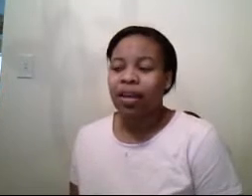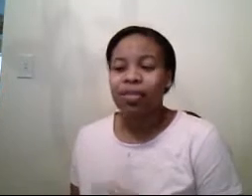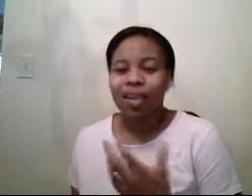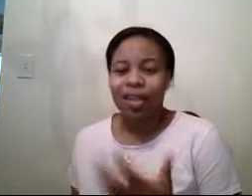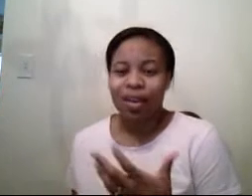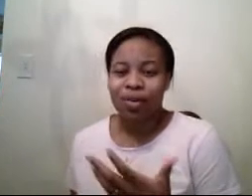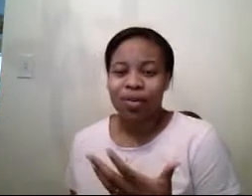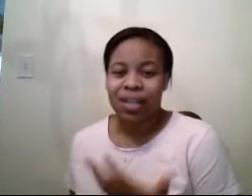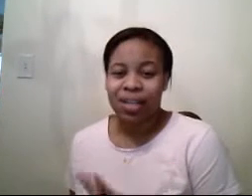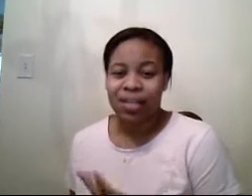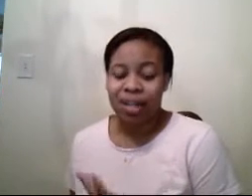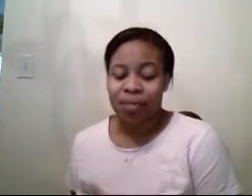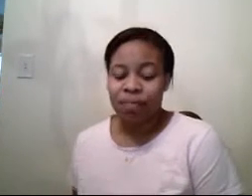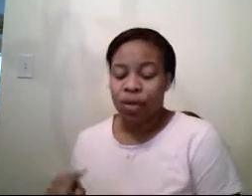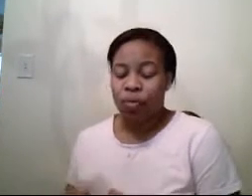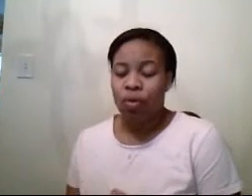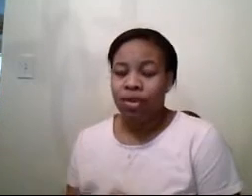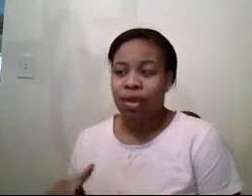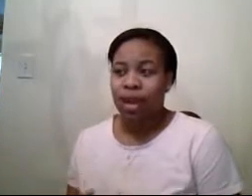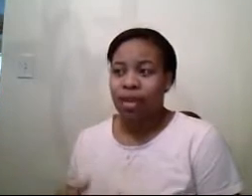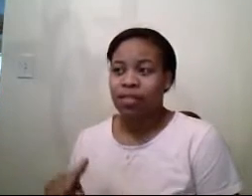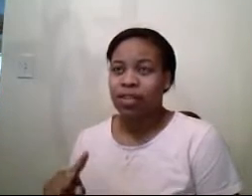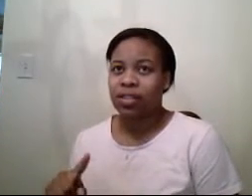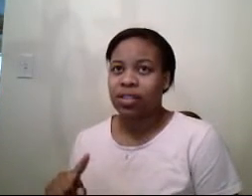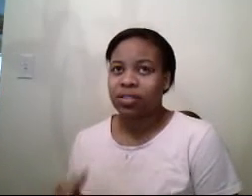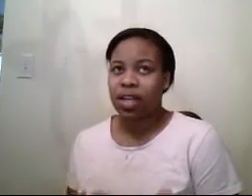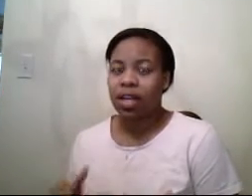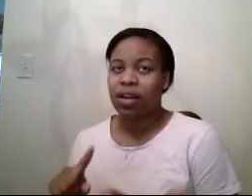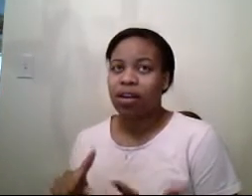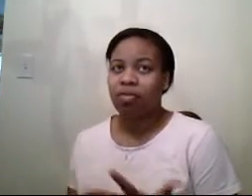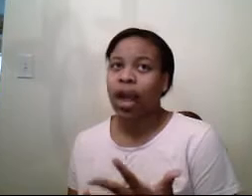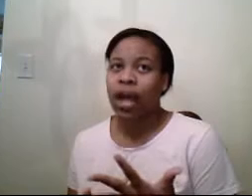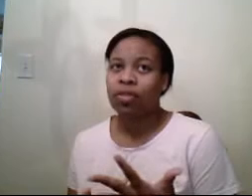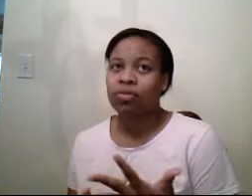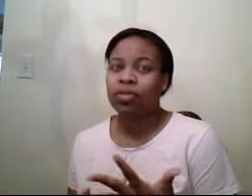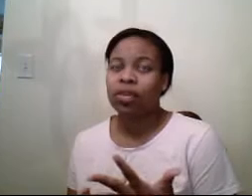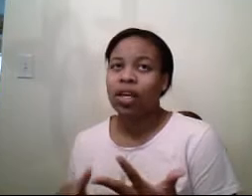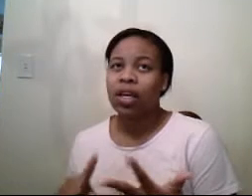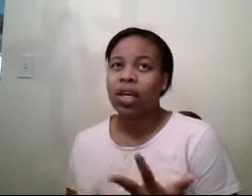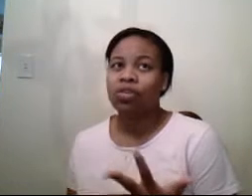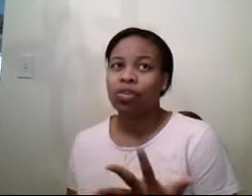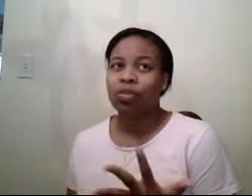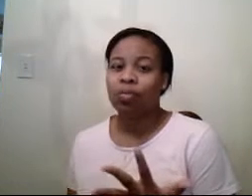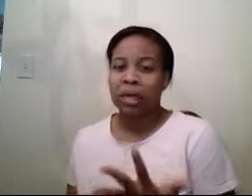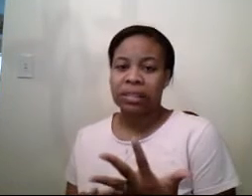other thing that I noticed that he said, wood, canvas, skin around internal